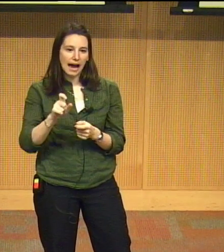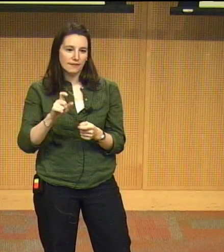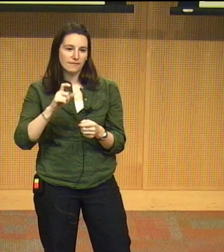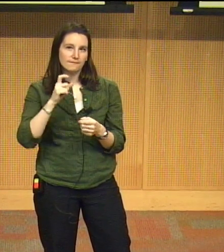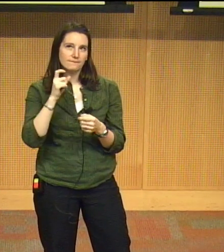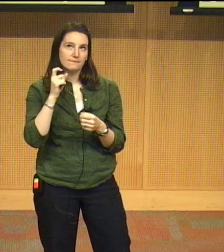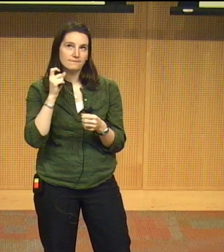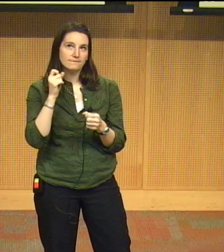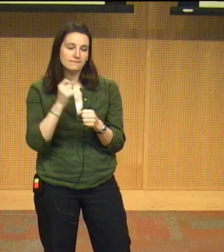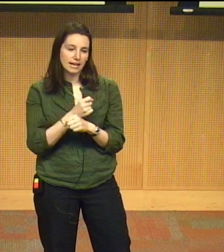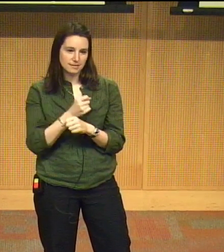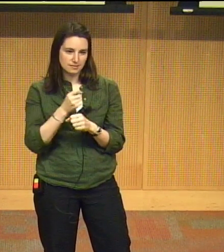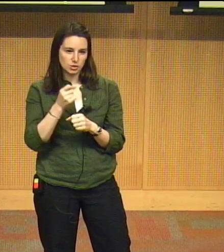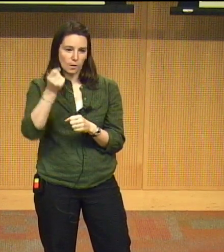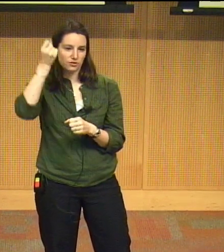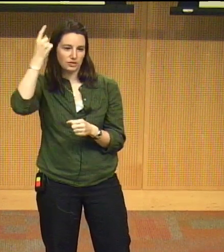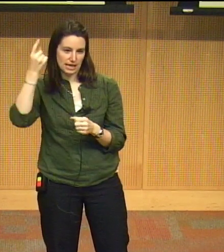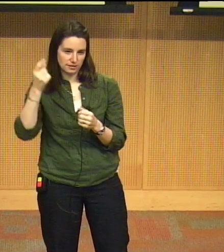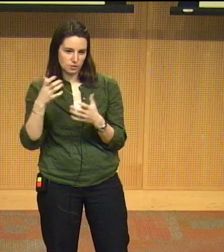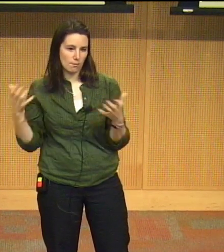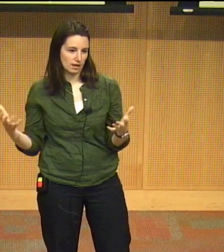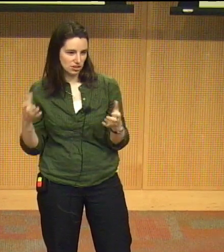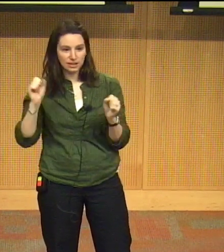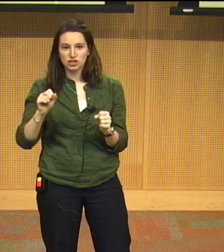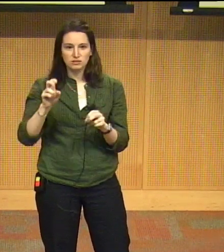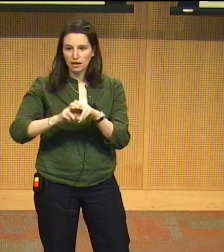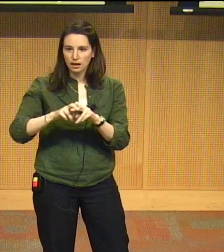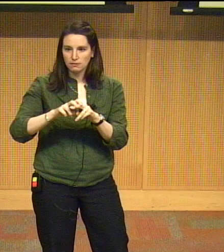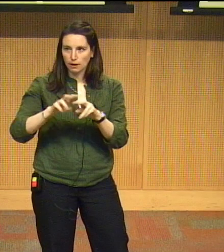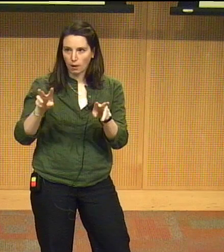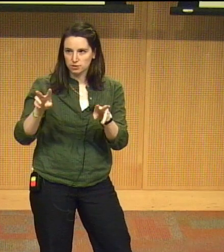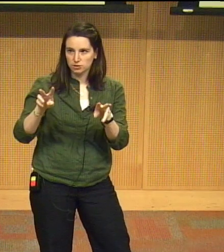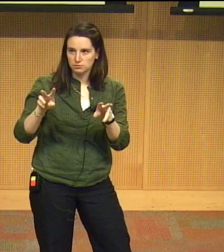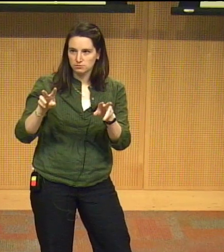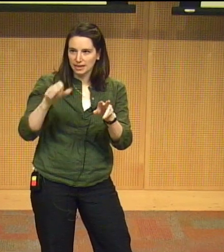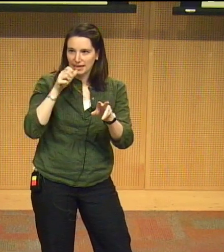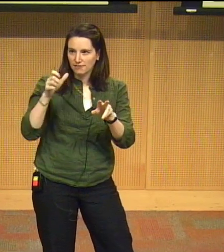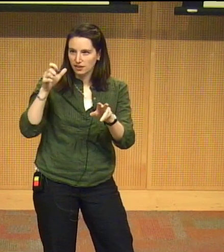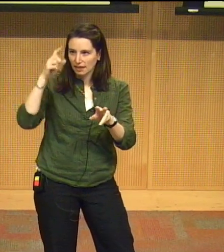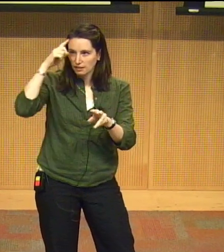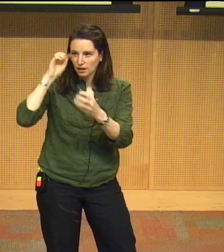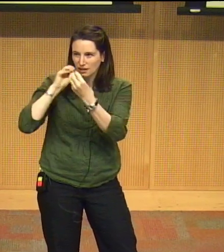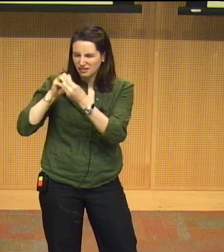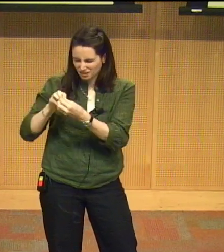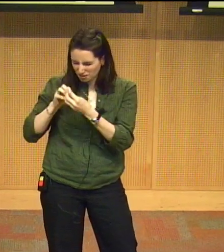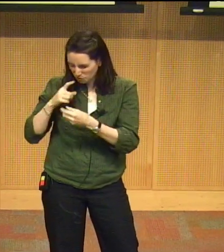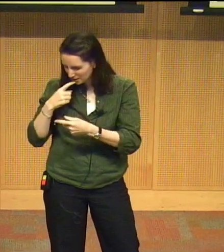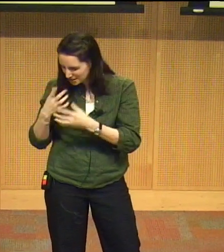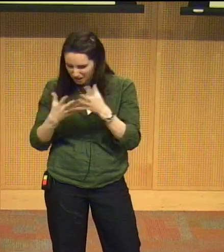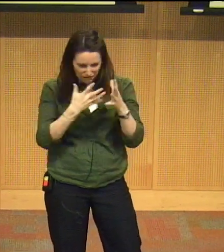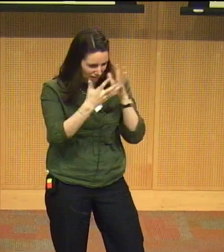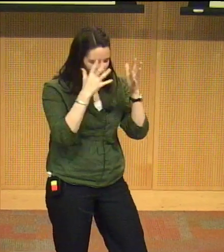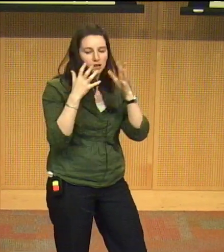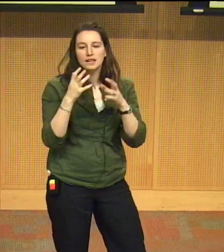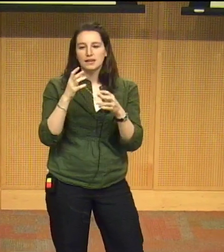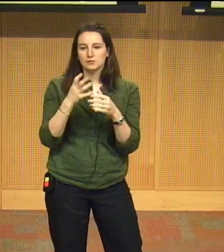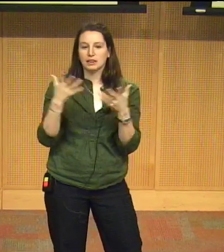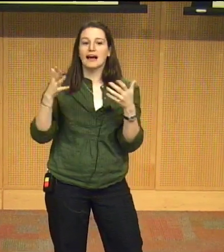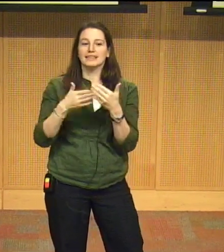to fight to understand so much. I could just sit and watch. I didn't have to like think what they say. It was a lot easier